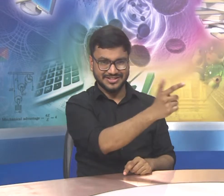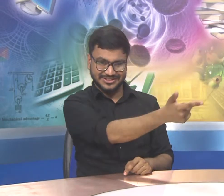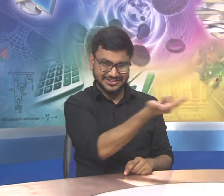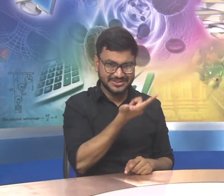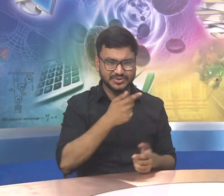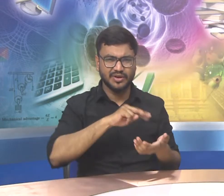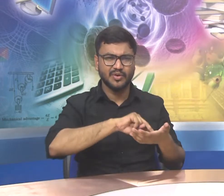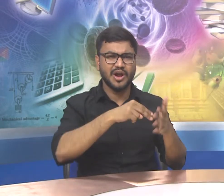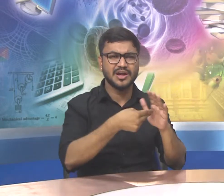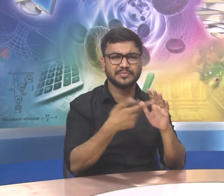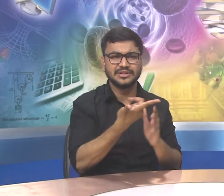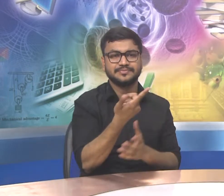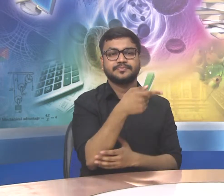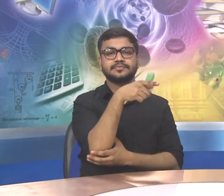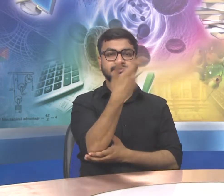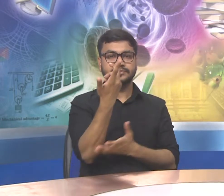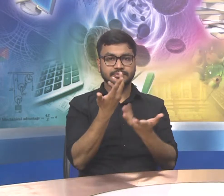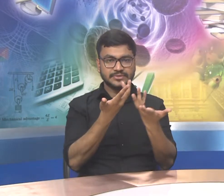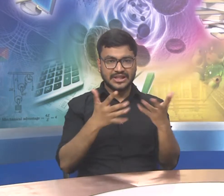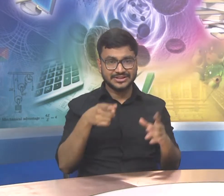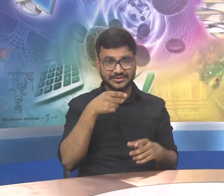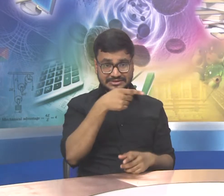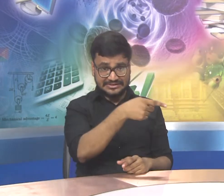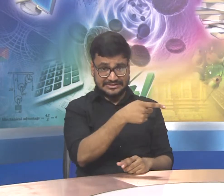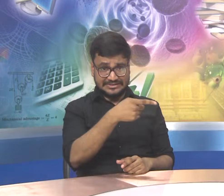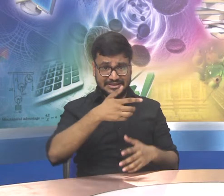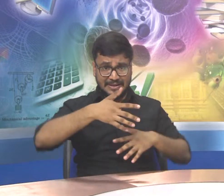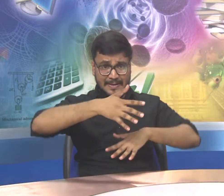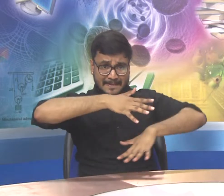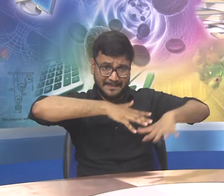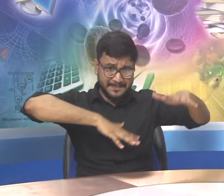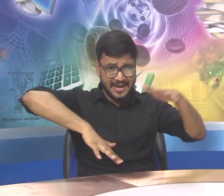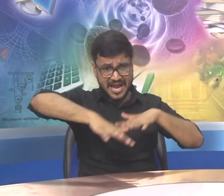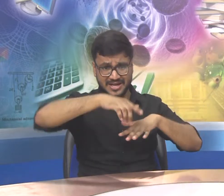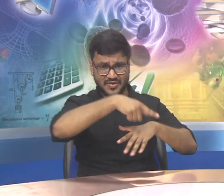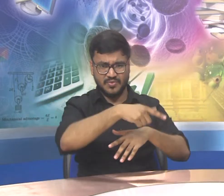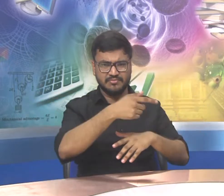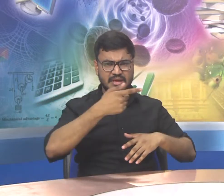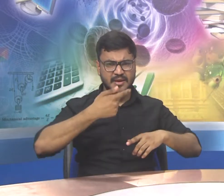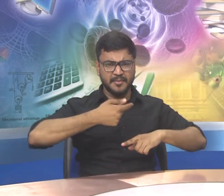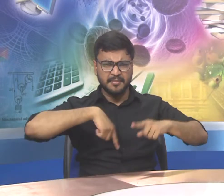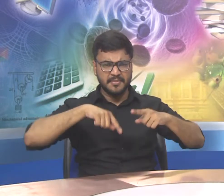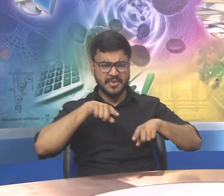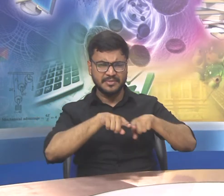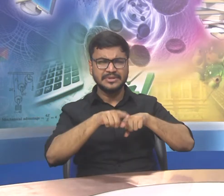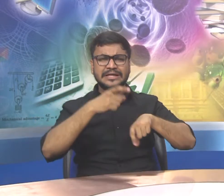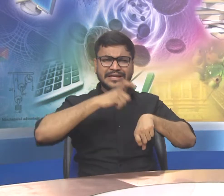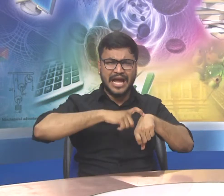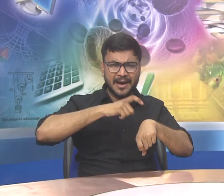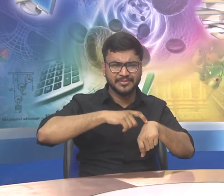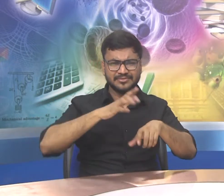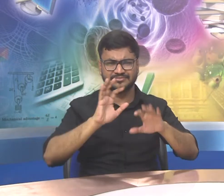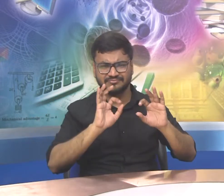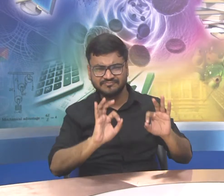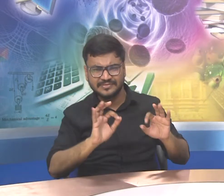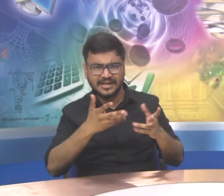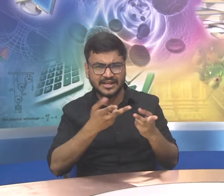Loan. A loan is granted for a specific time